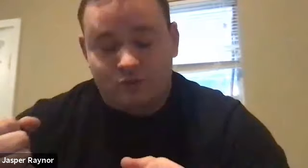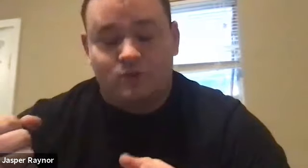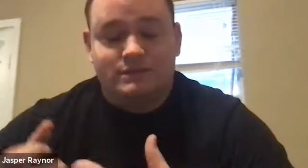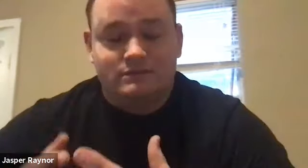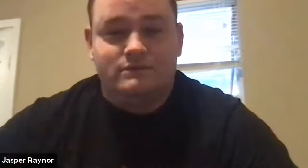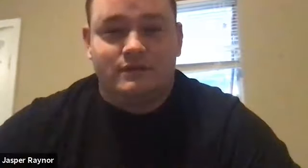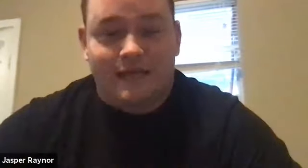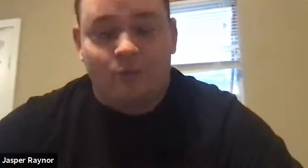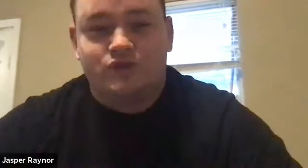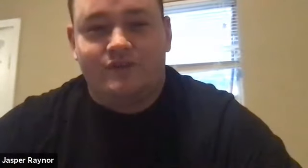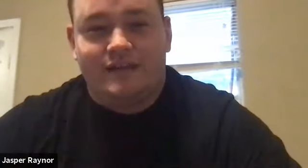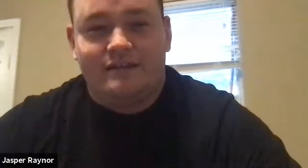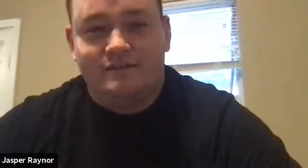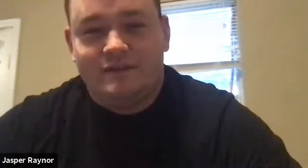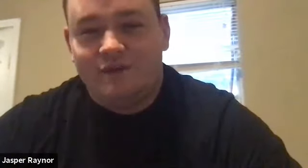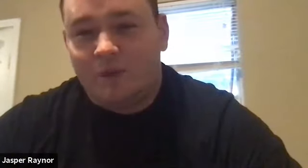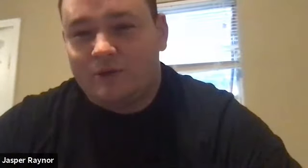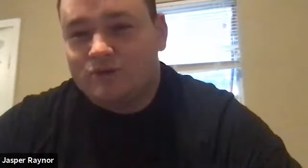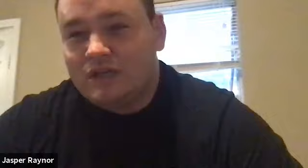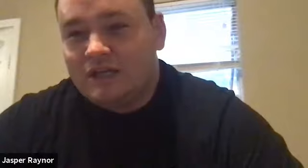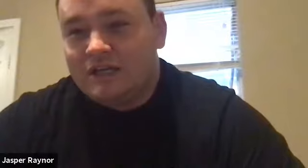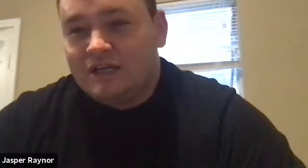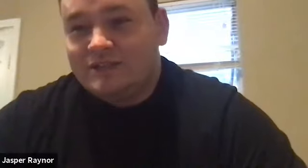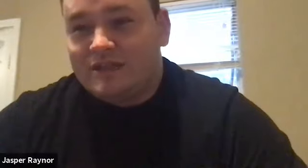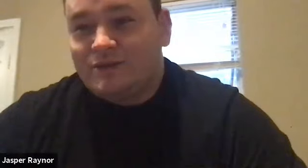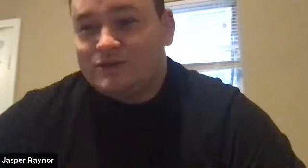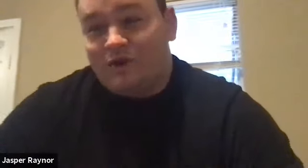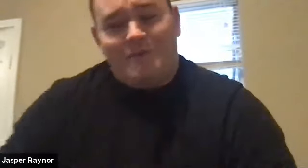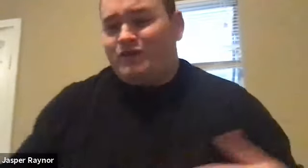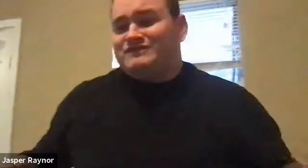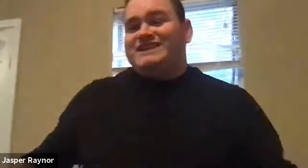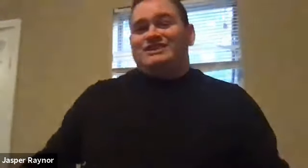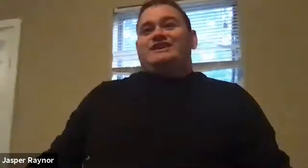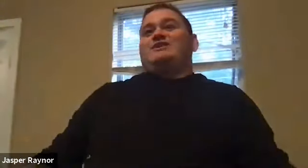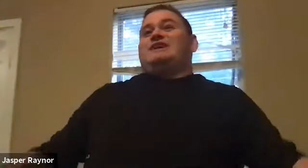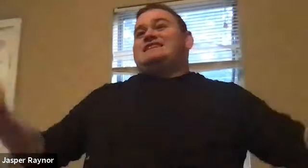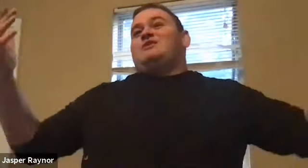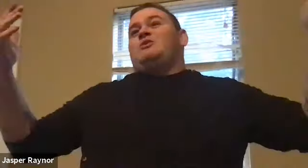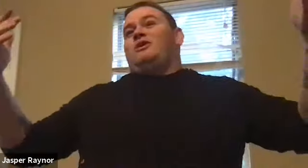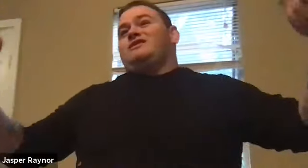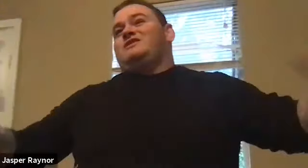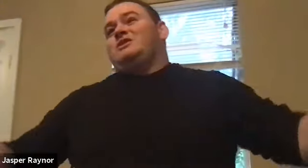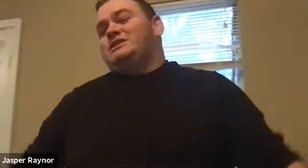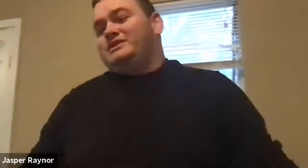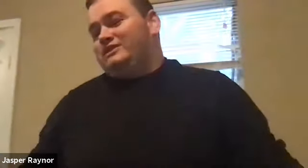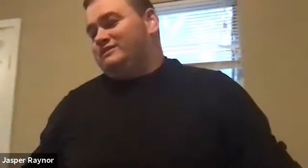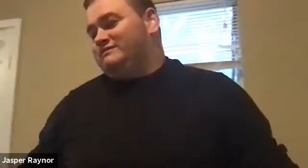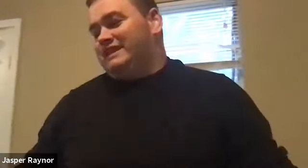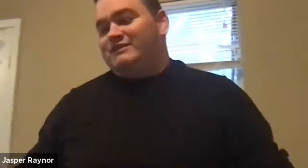visual language than a verbal language. So that's cool. So if Martha's Vineyard can do it, I think the whole world can do it. But, you know,